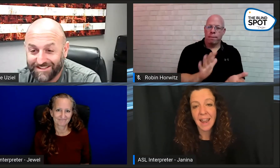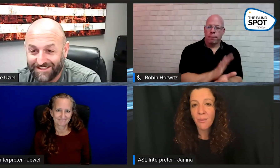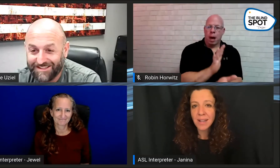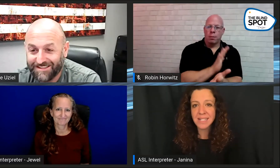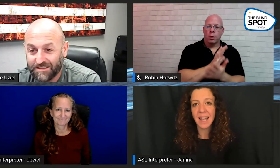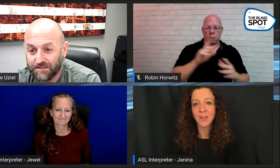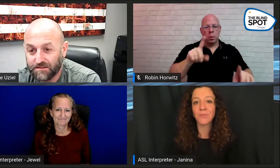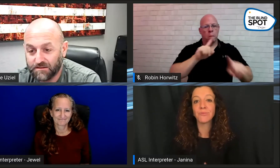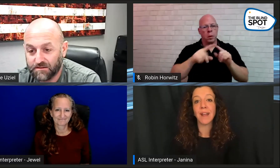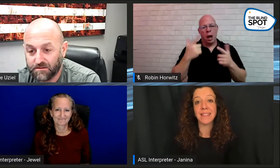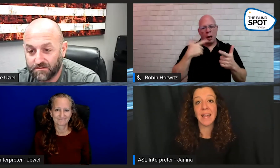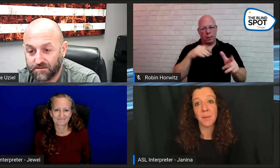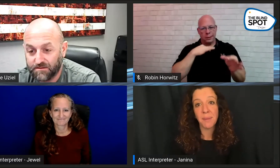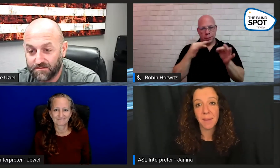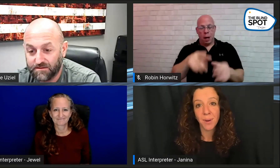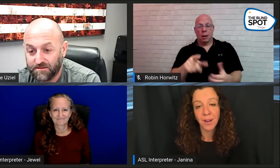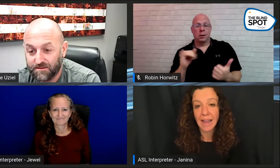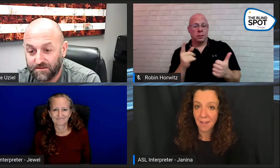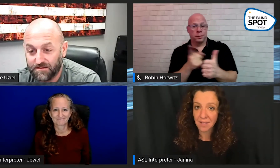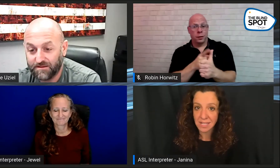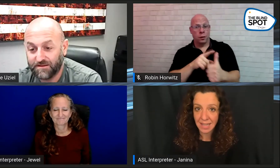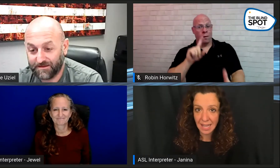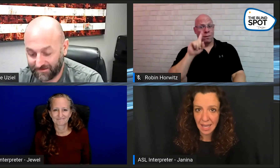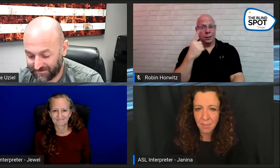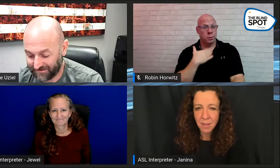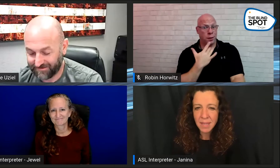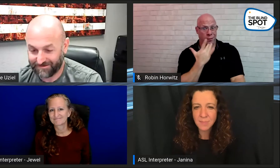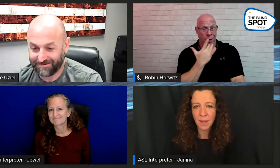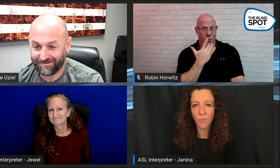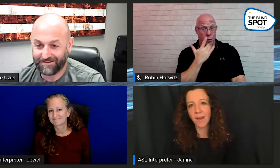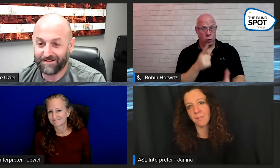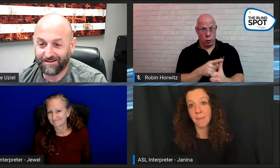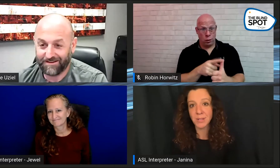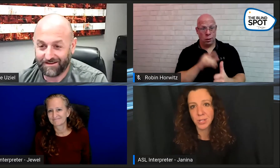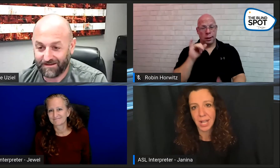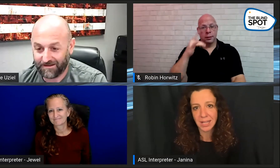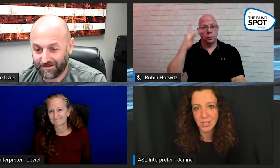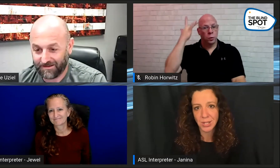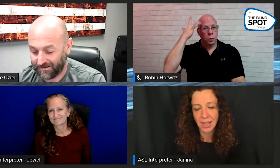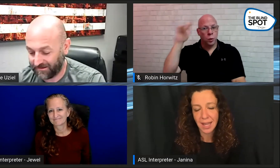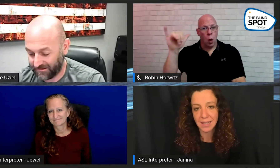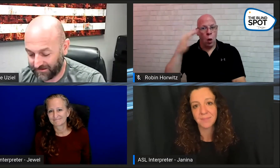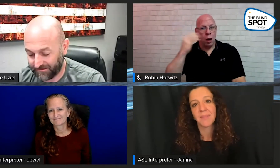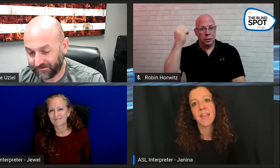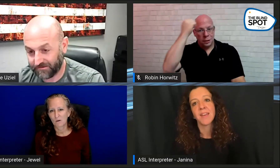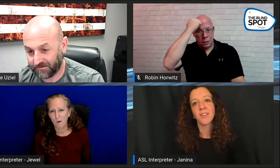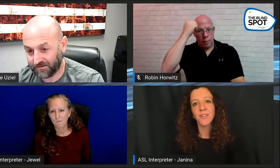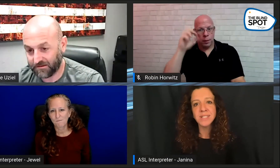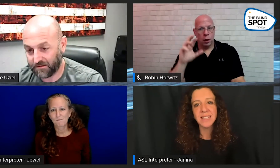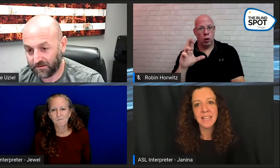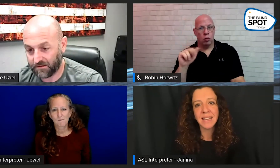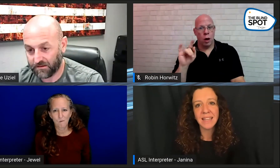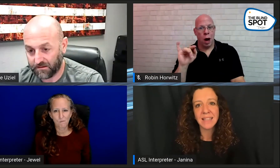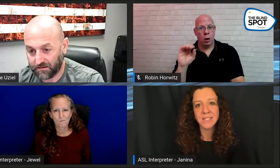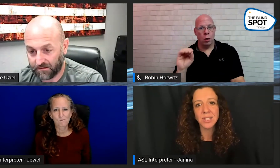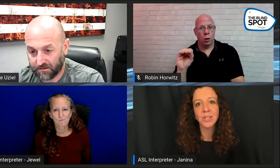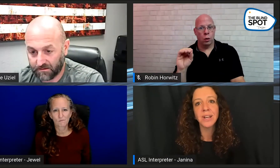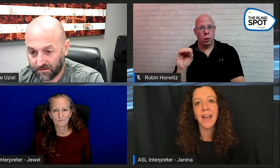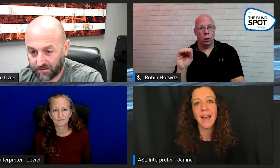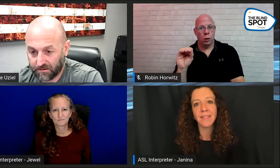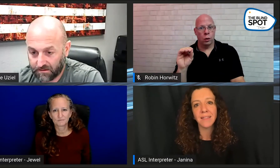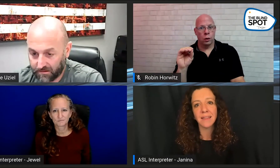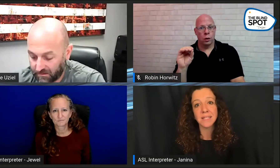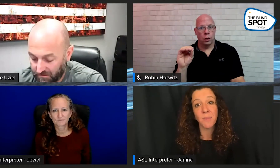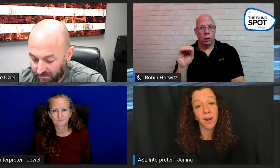checklist. And I wanted to kind of write that out on paper, and I haven't done that yet. But let me explain what my mental checklist looked like. The first thing is to